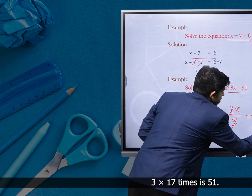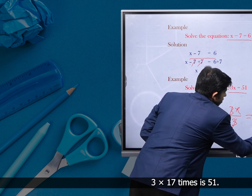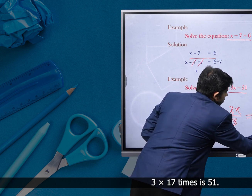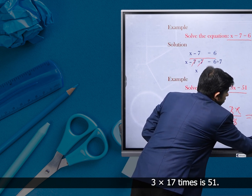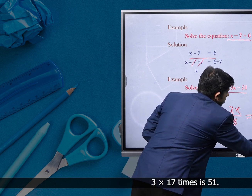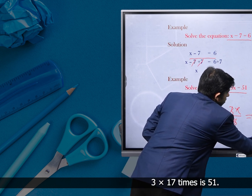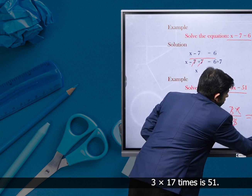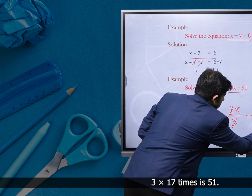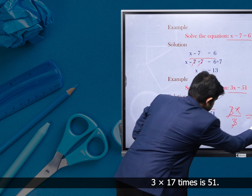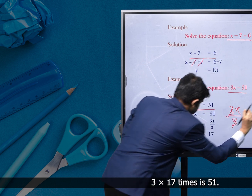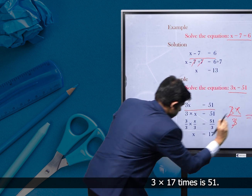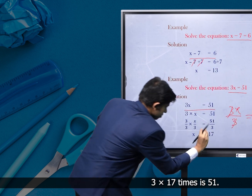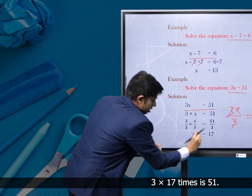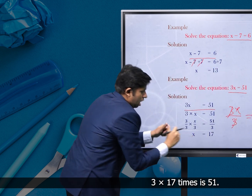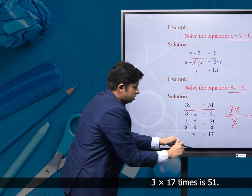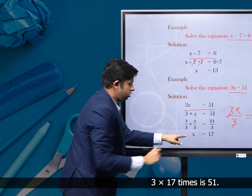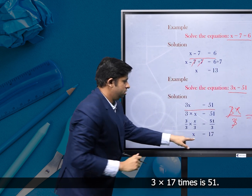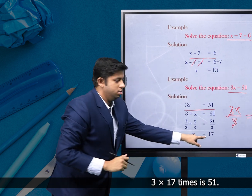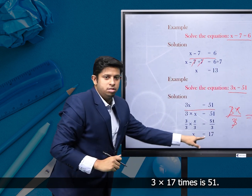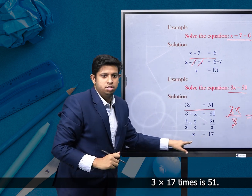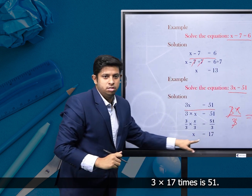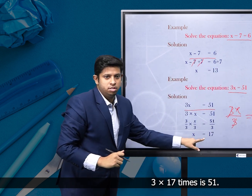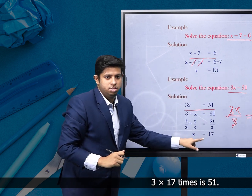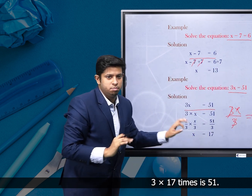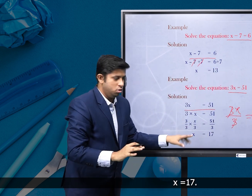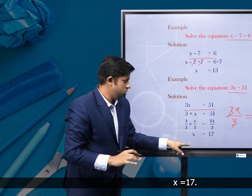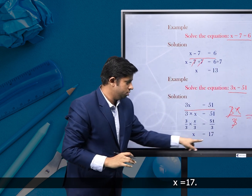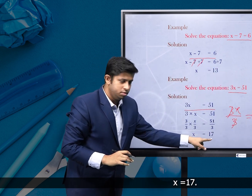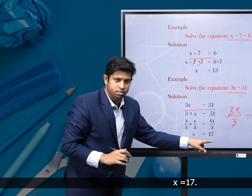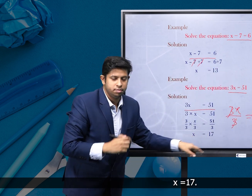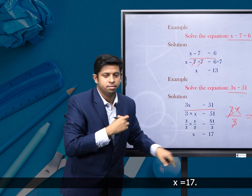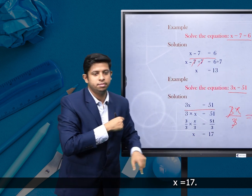Three 17 times is 51. X is equal to 17.